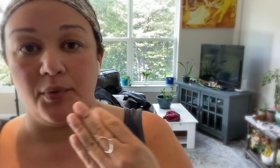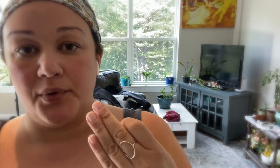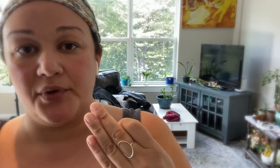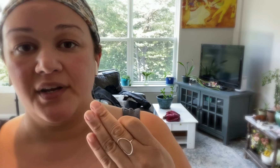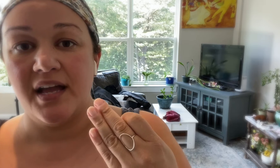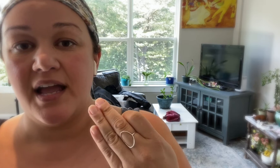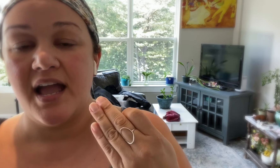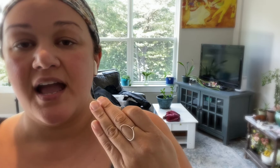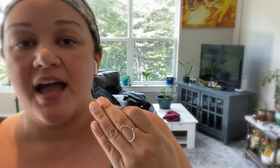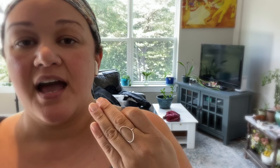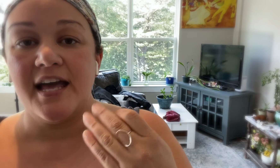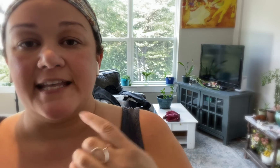favor,